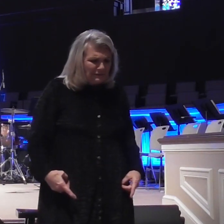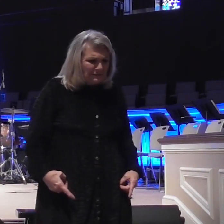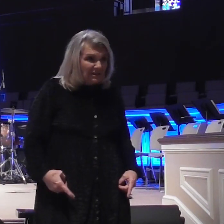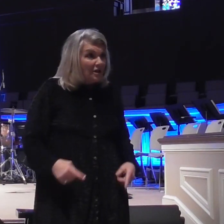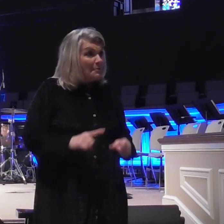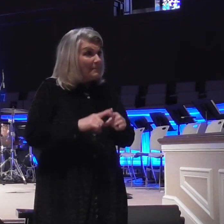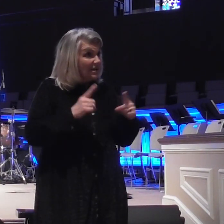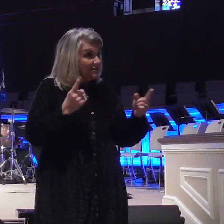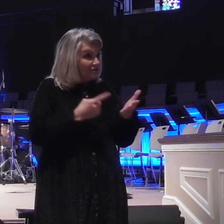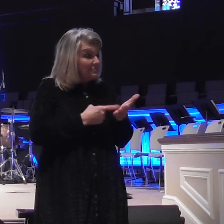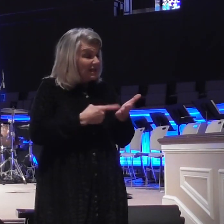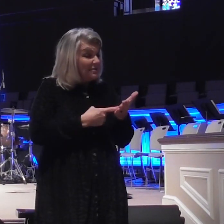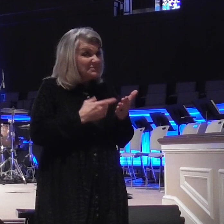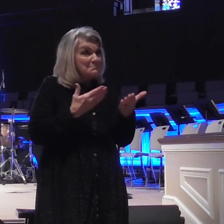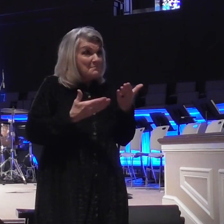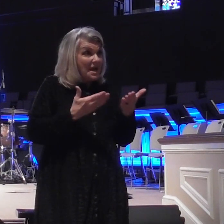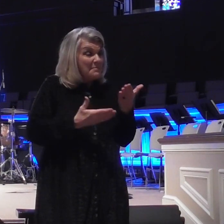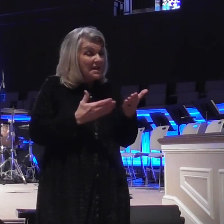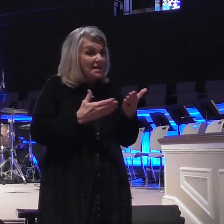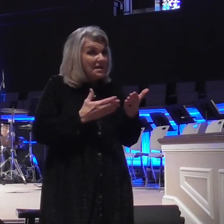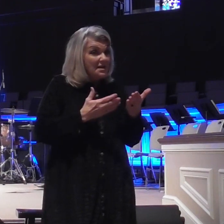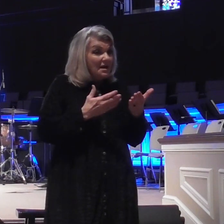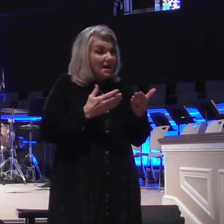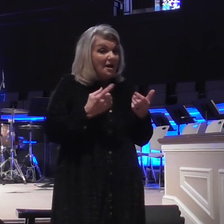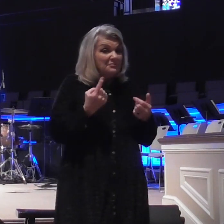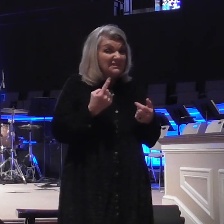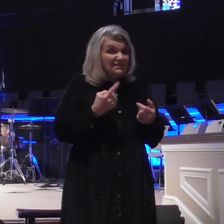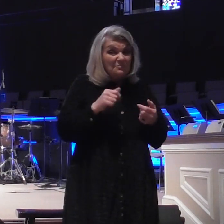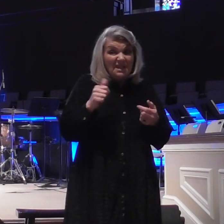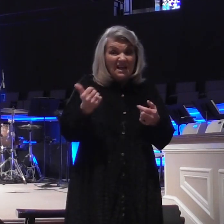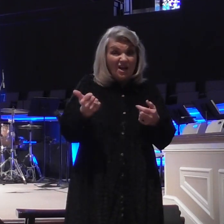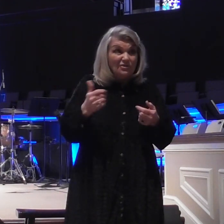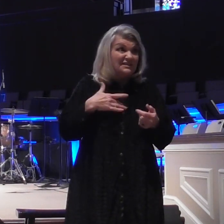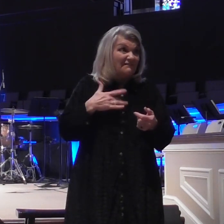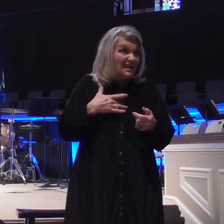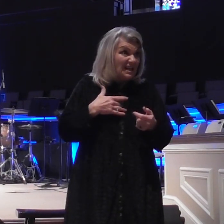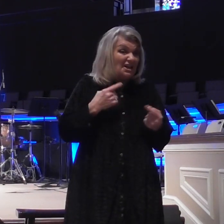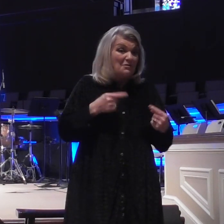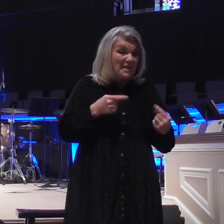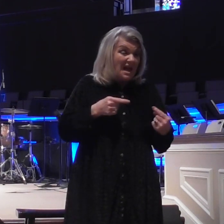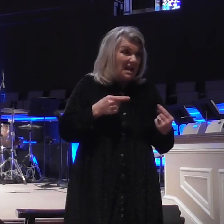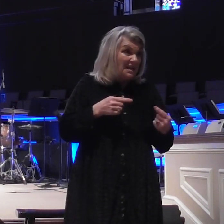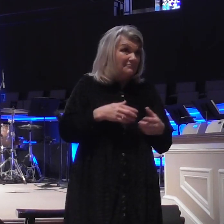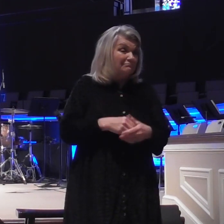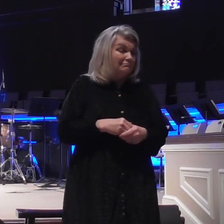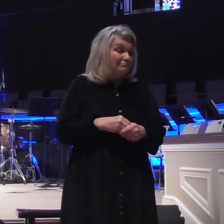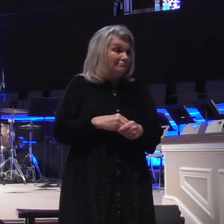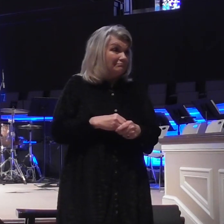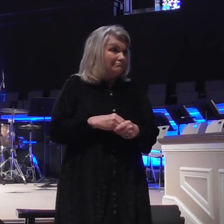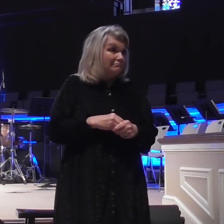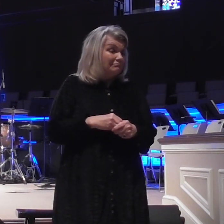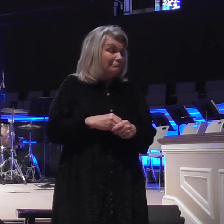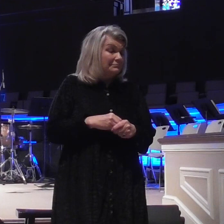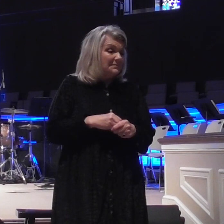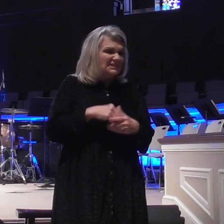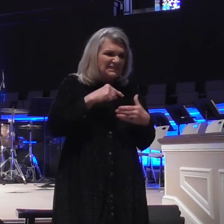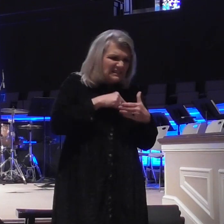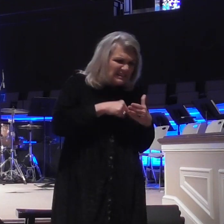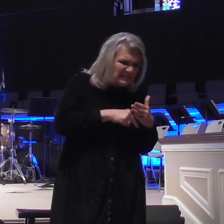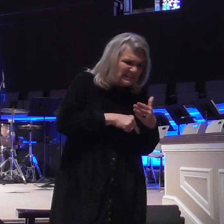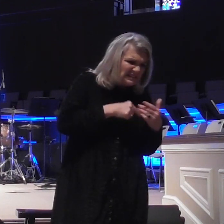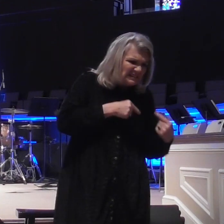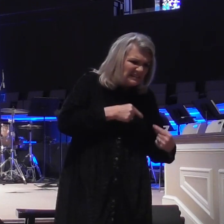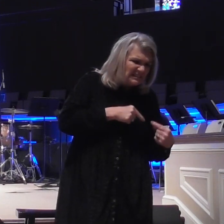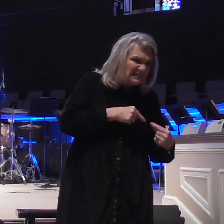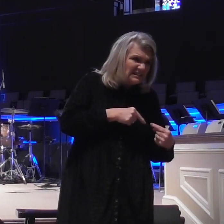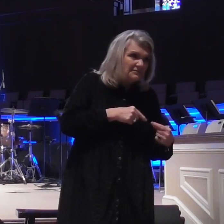else. And there's a long, important time period of really digging down into those things, but you do not affirm. That's not good